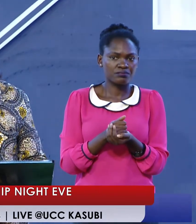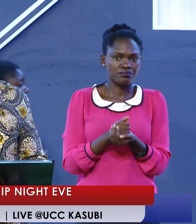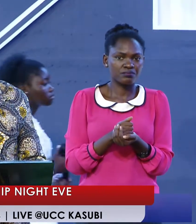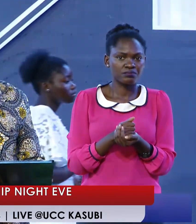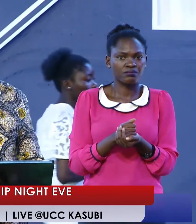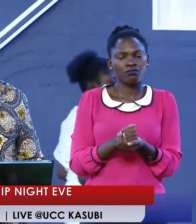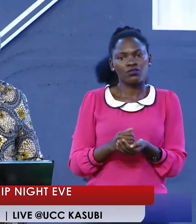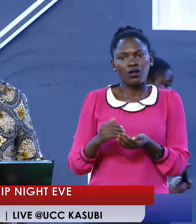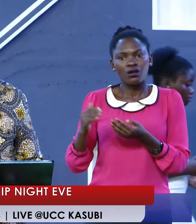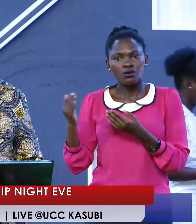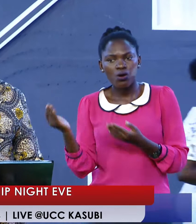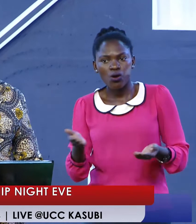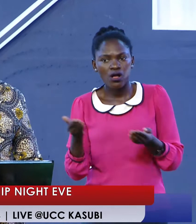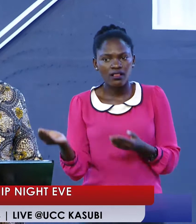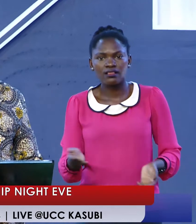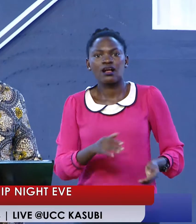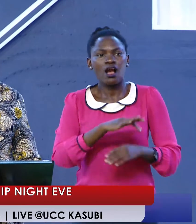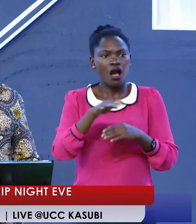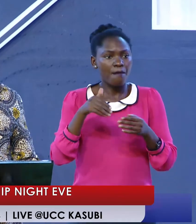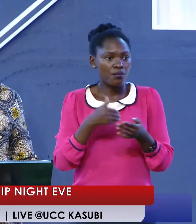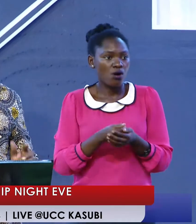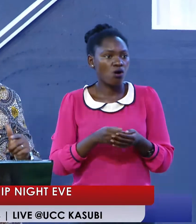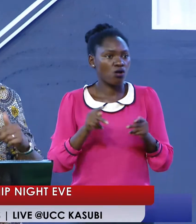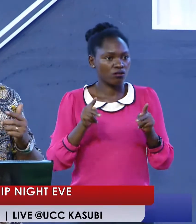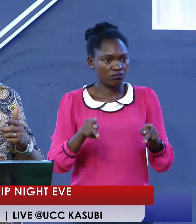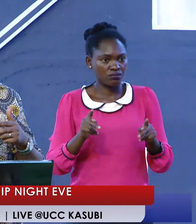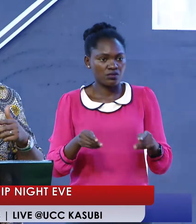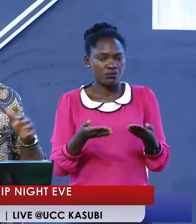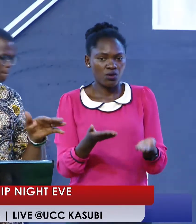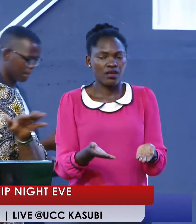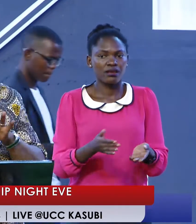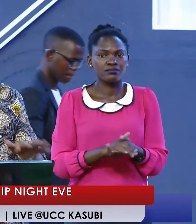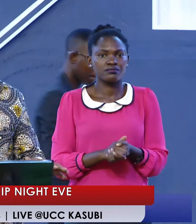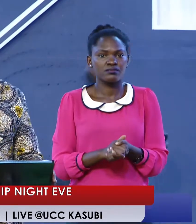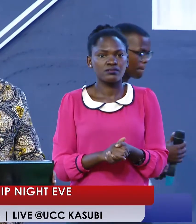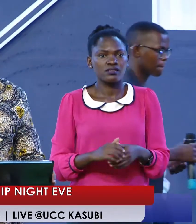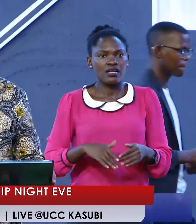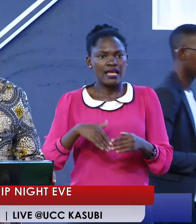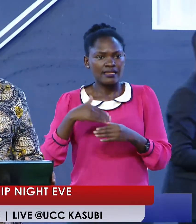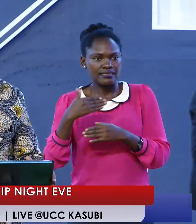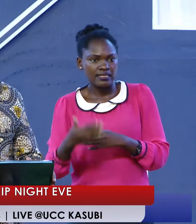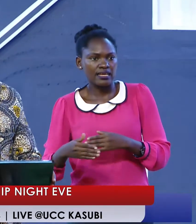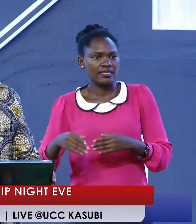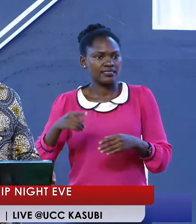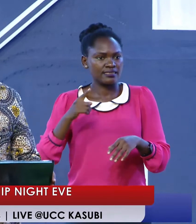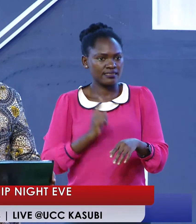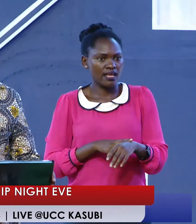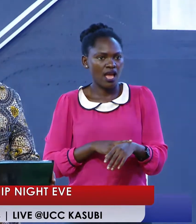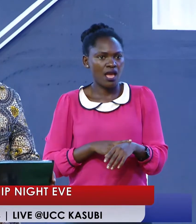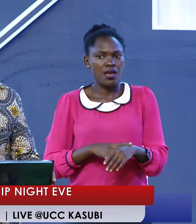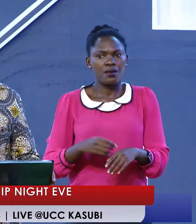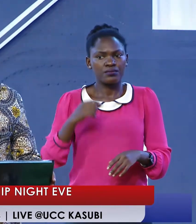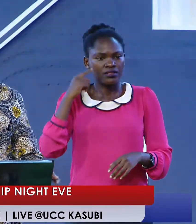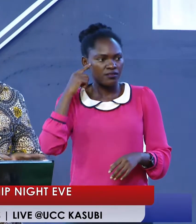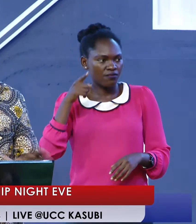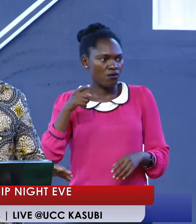kino mwebale kujja. Those who have come to this place, thank you for coming. Kasera akaddako ka technical team. The next moment is for the technical